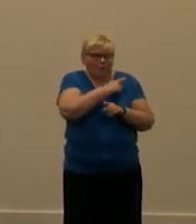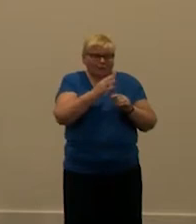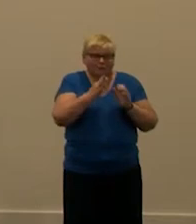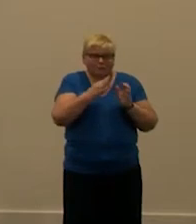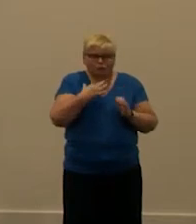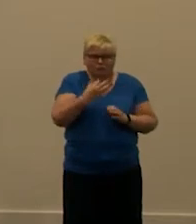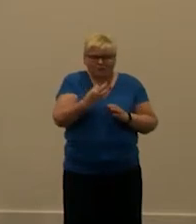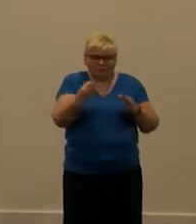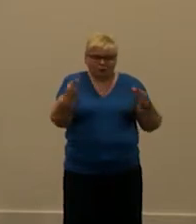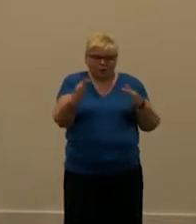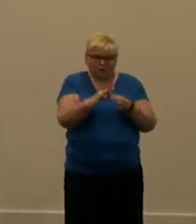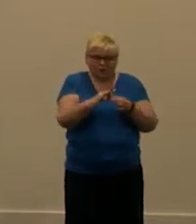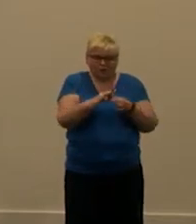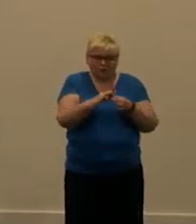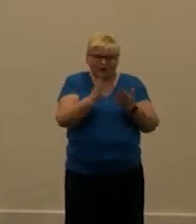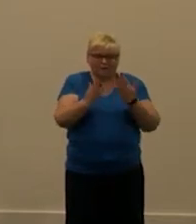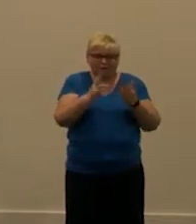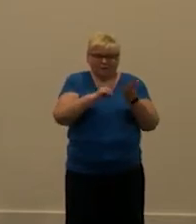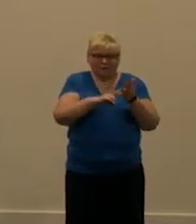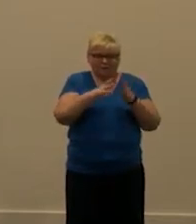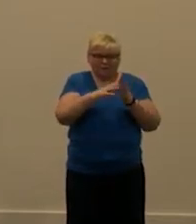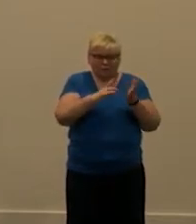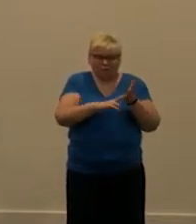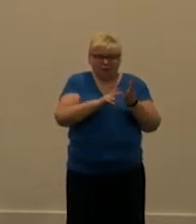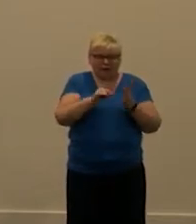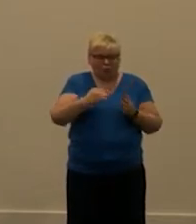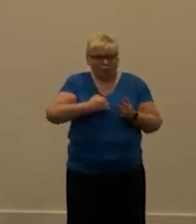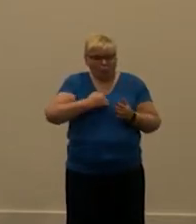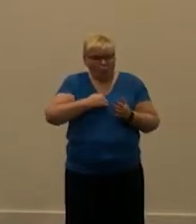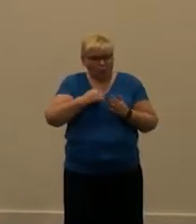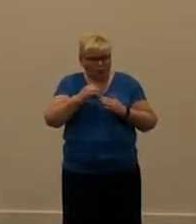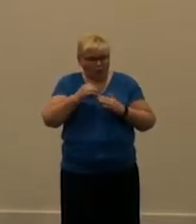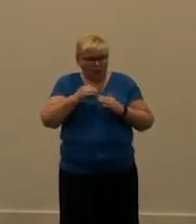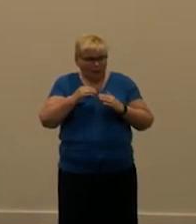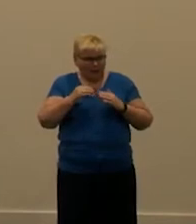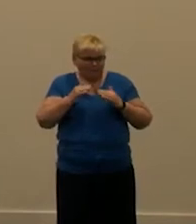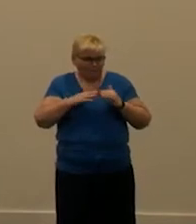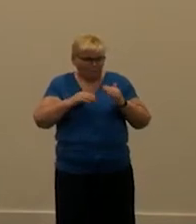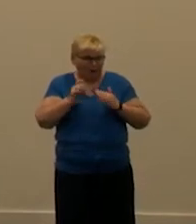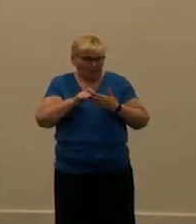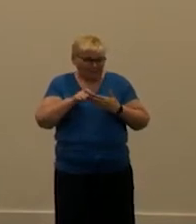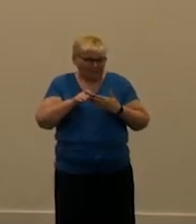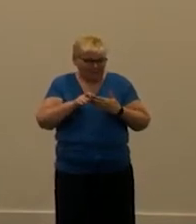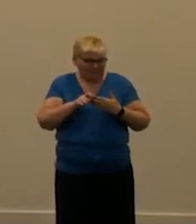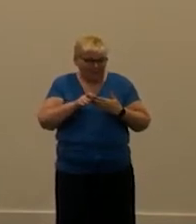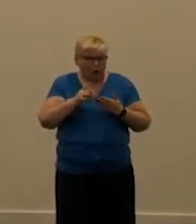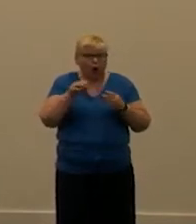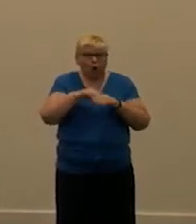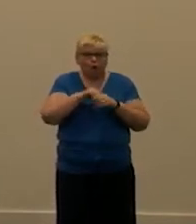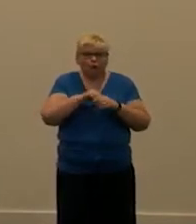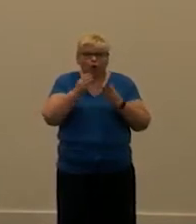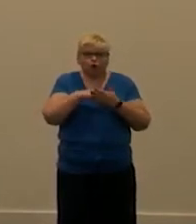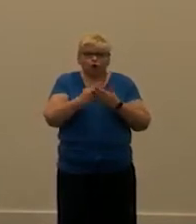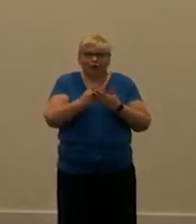the connectivity between the virtual WAN hub and your on-premise branch office, including the shared secret and